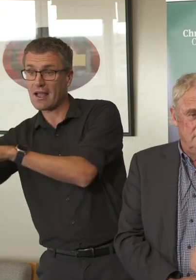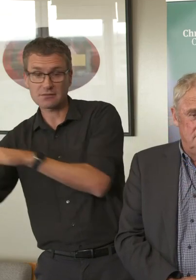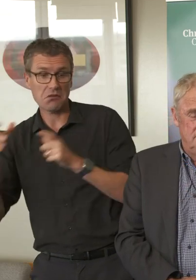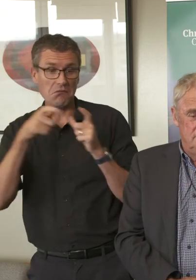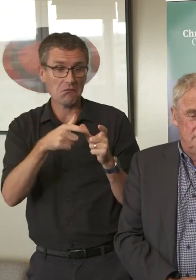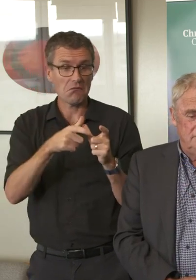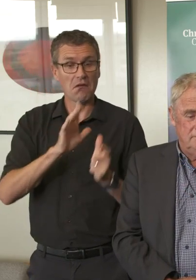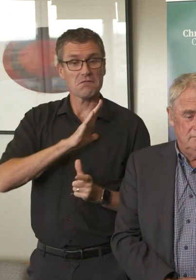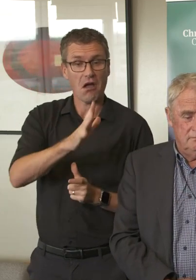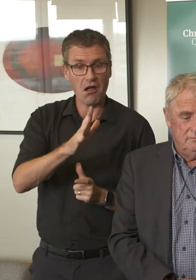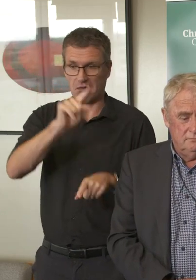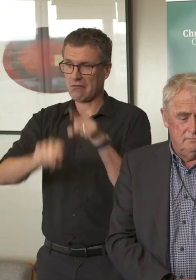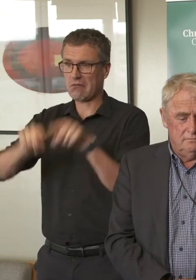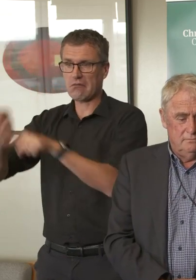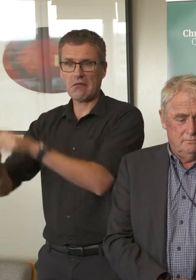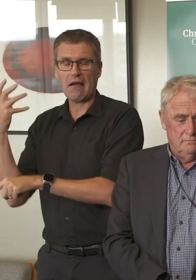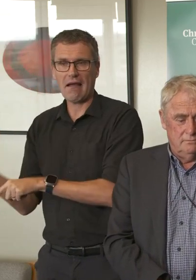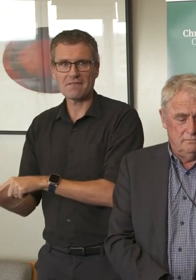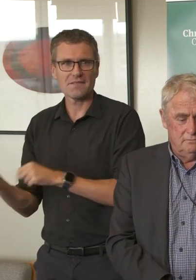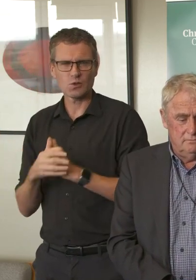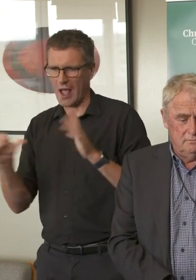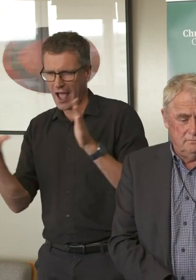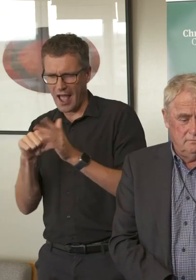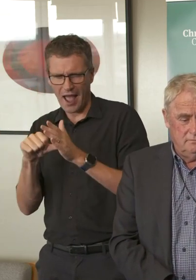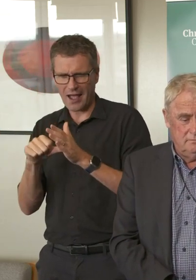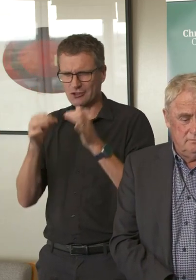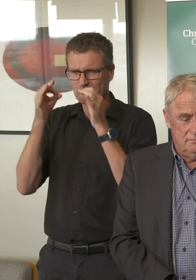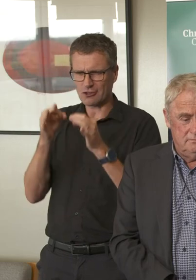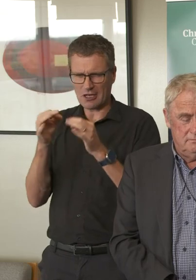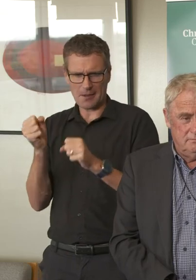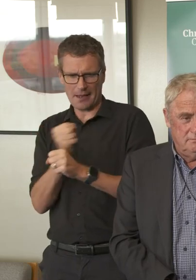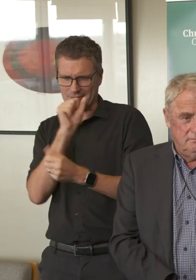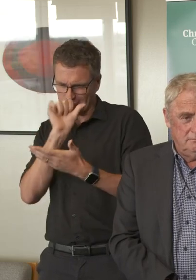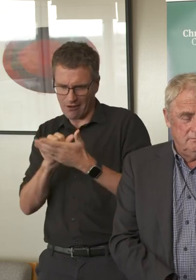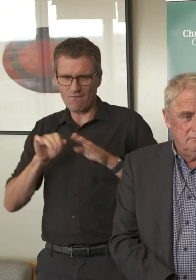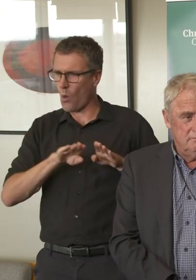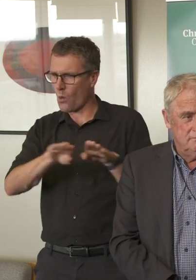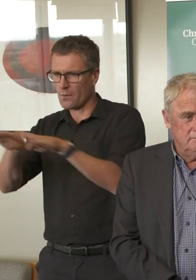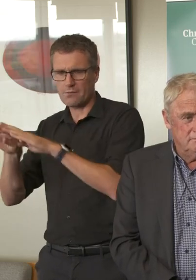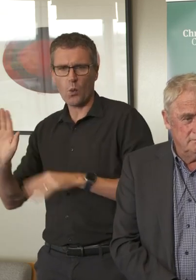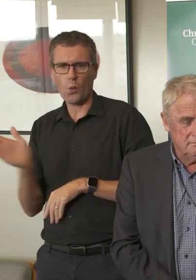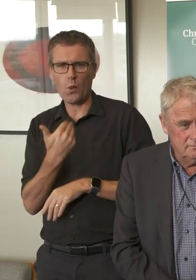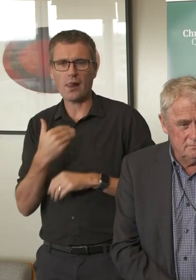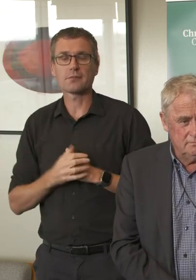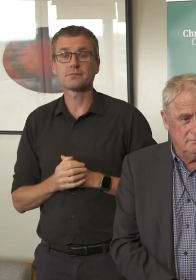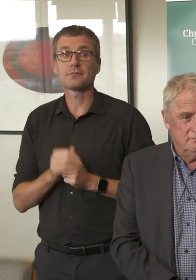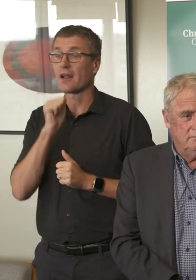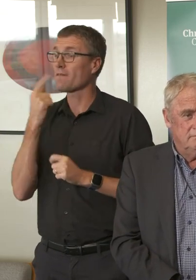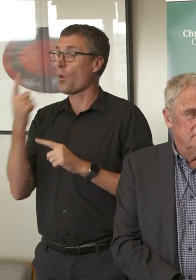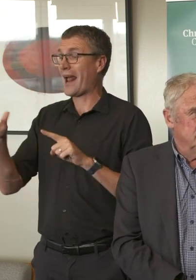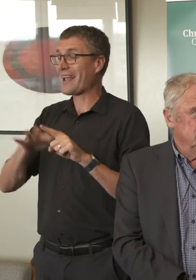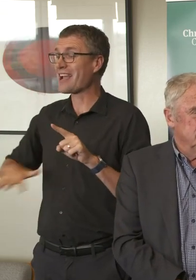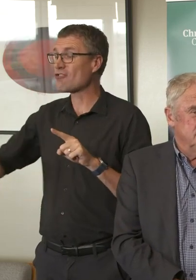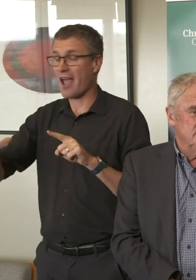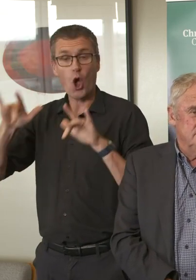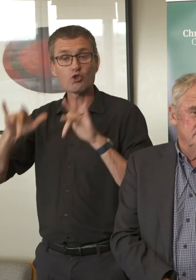And so it's quite a fine judgment. Just because an area hasn't called it and put themselves into a local state of emergency